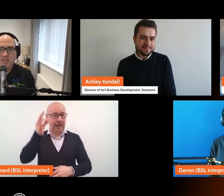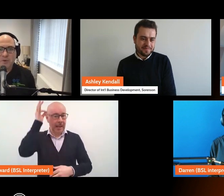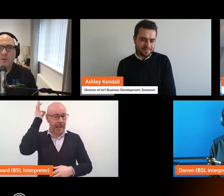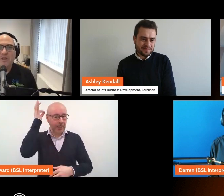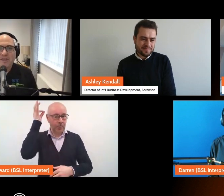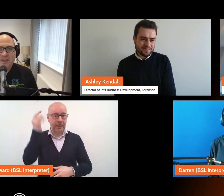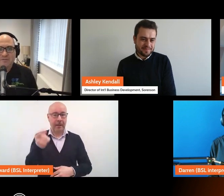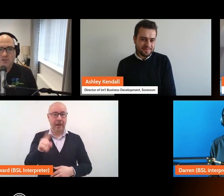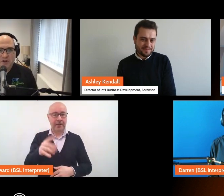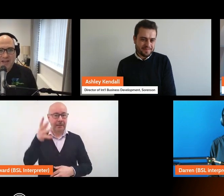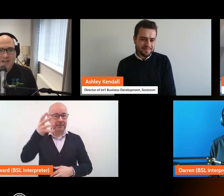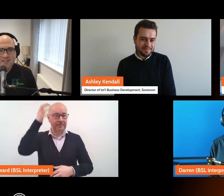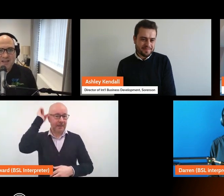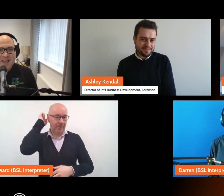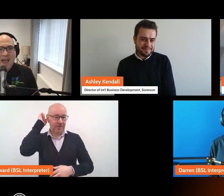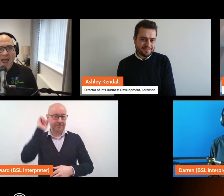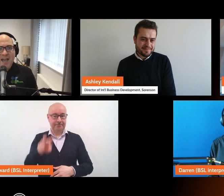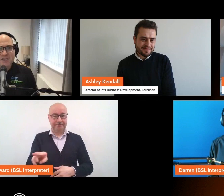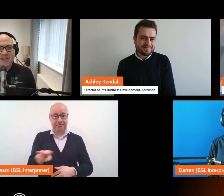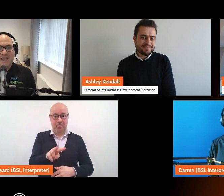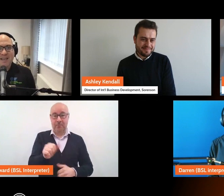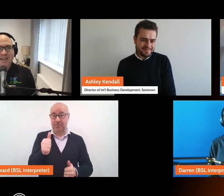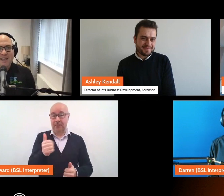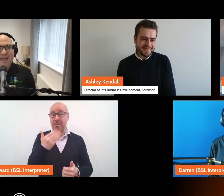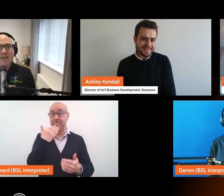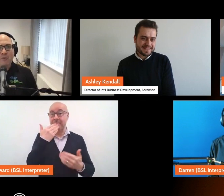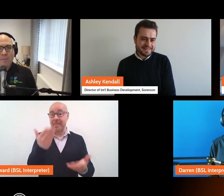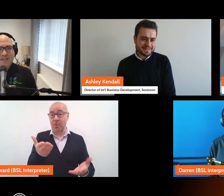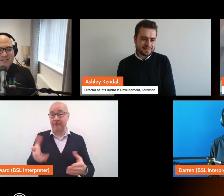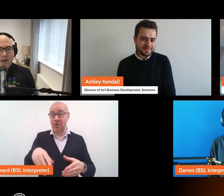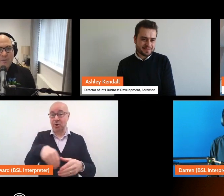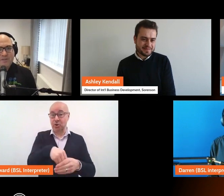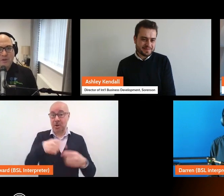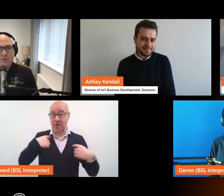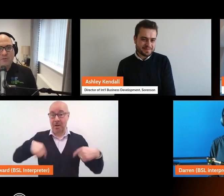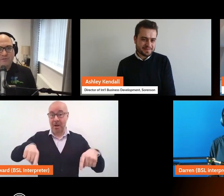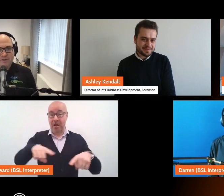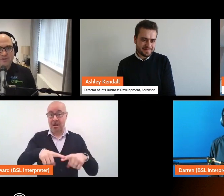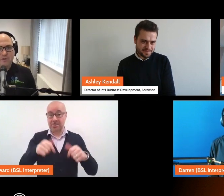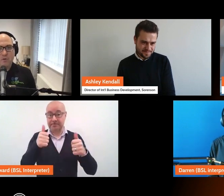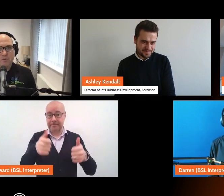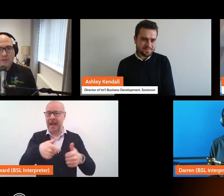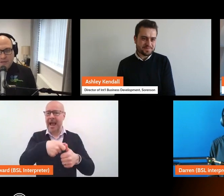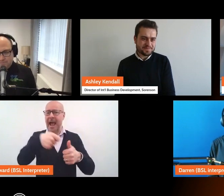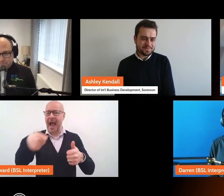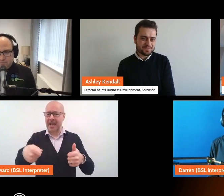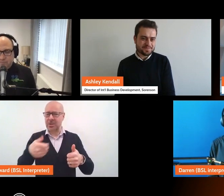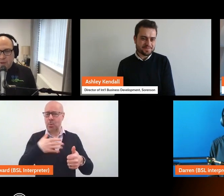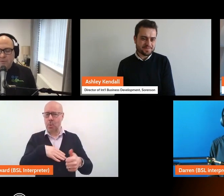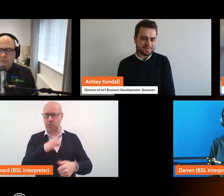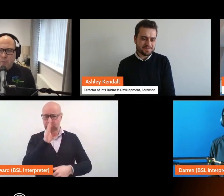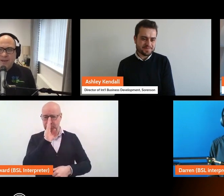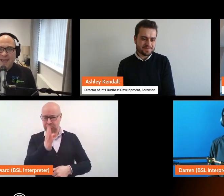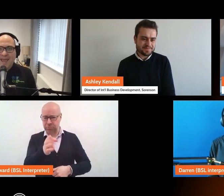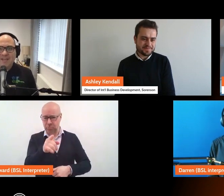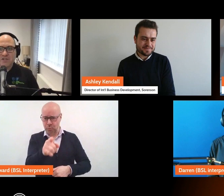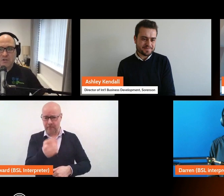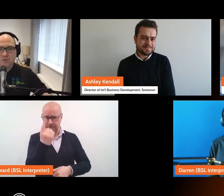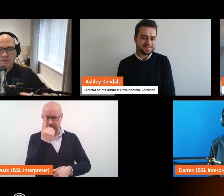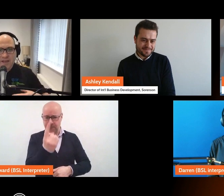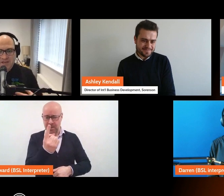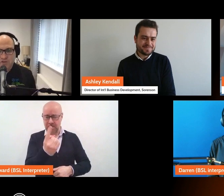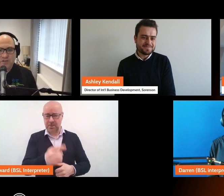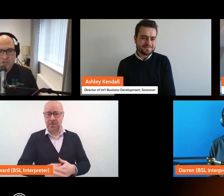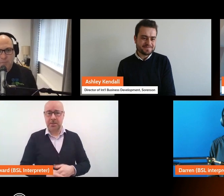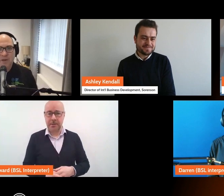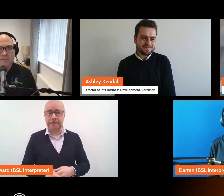Good morning to you all, and thank you for joining us. Ashley, if we may start with you first of all, before we get into